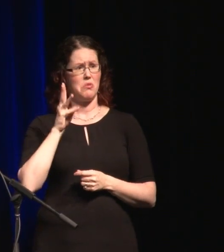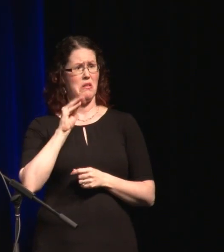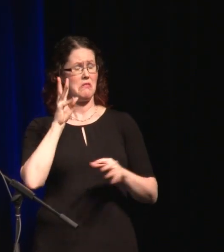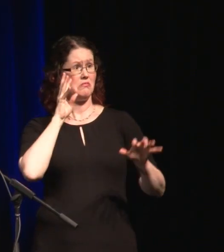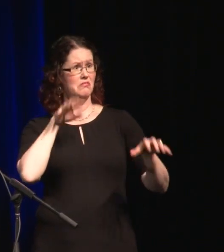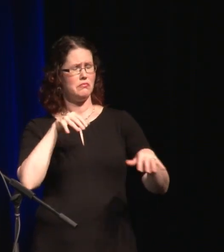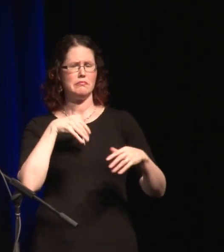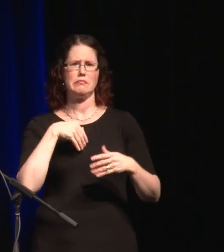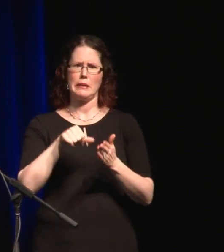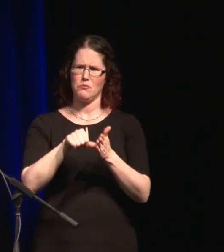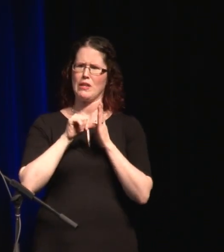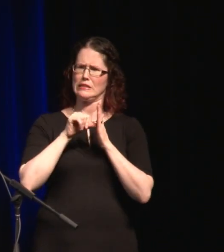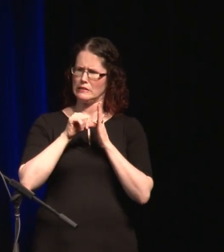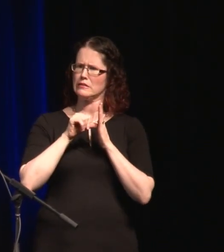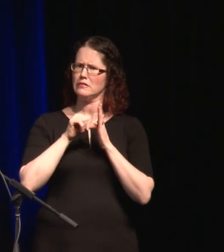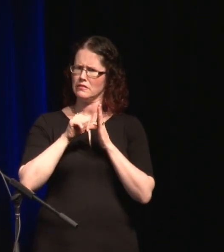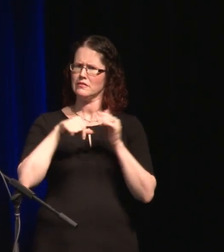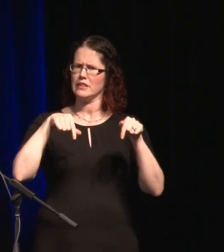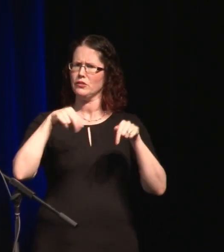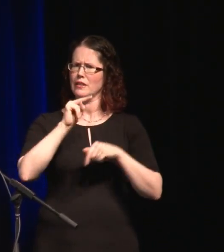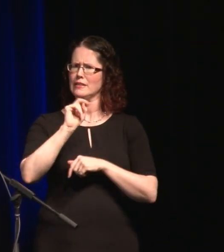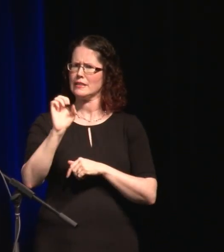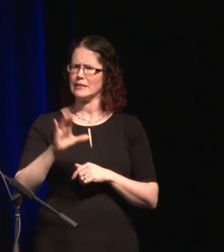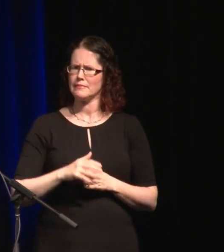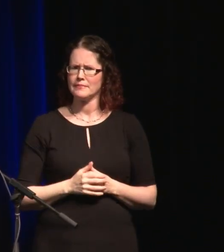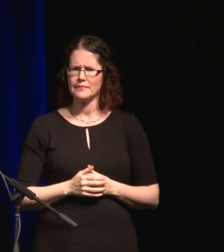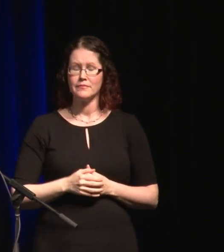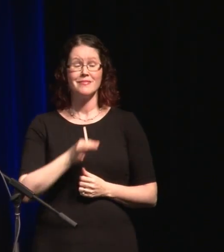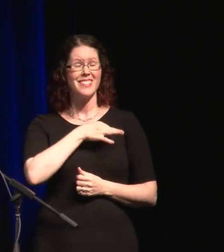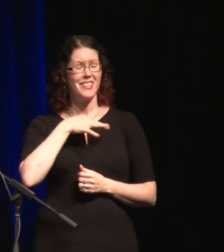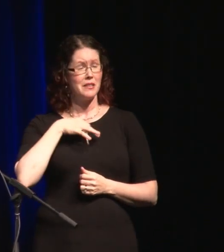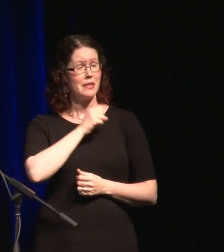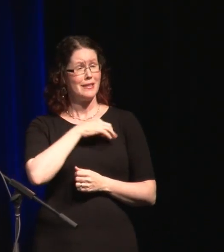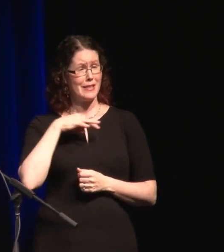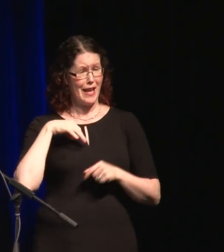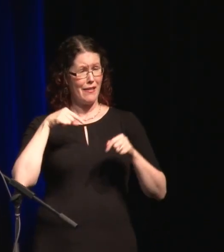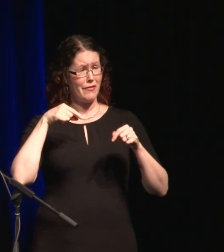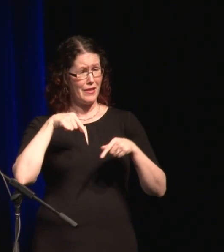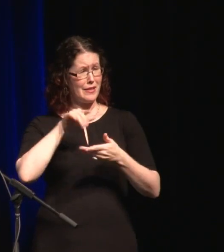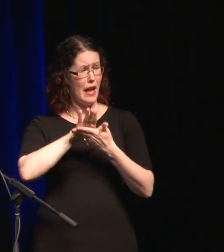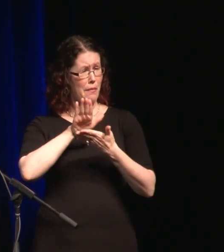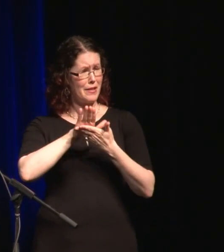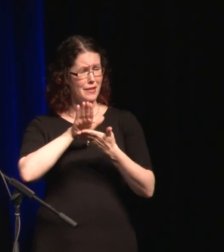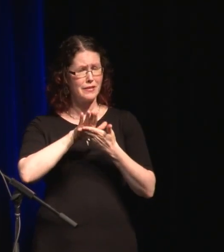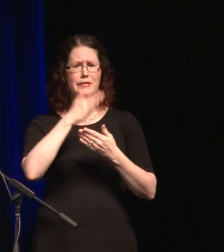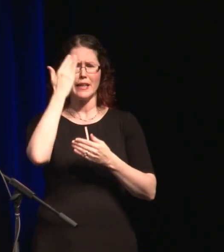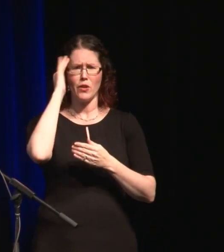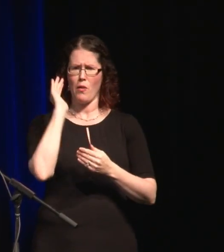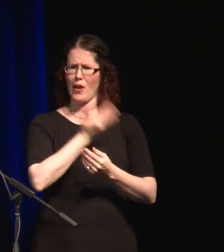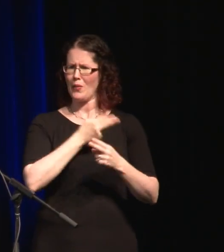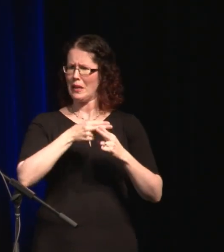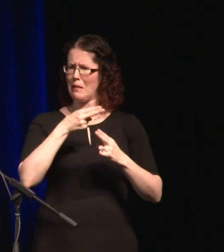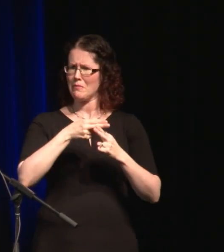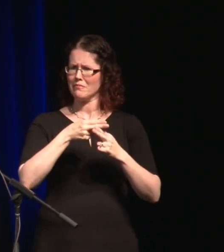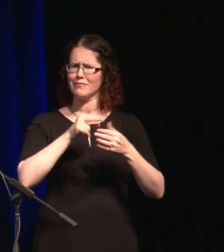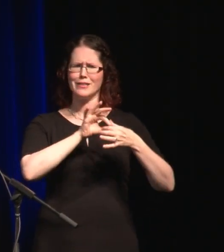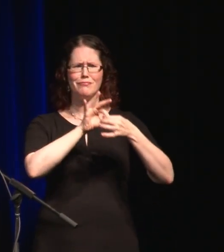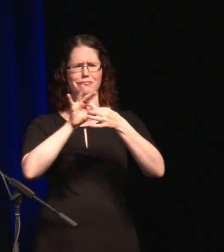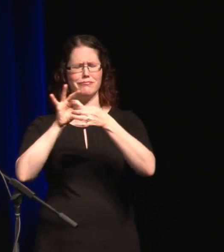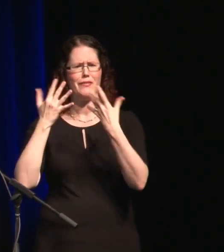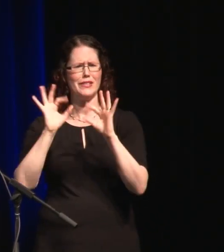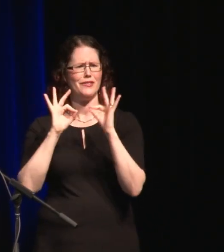arrived. The wonderful faculty and staff at Marconi take the time to learn your name and treat you like family.